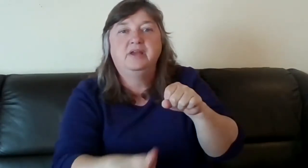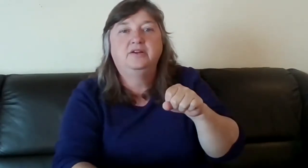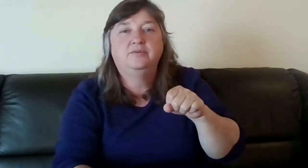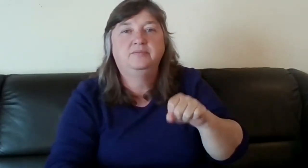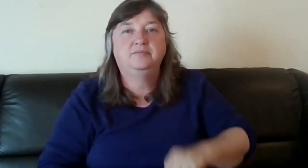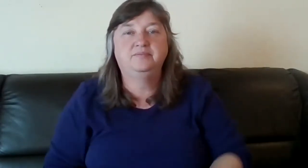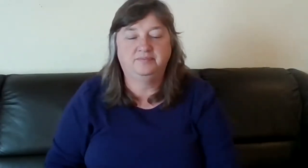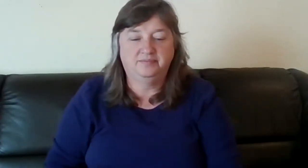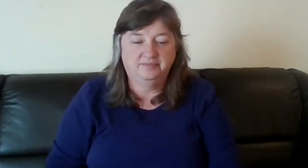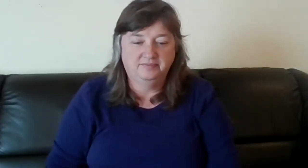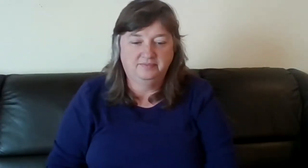tomato,